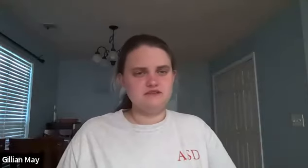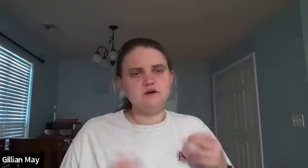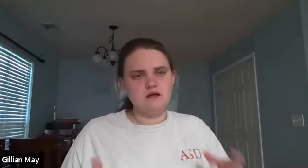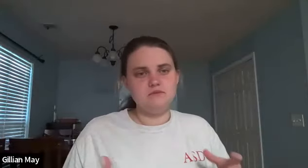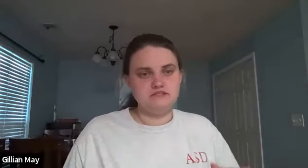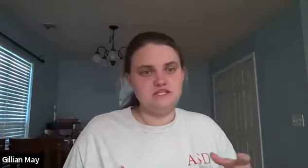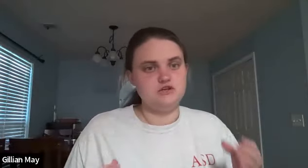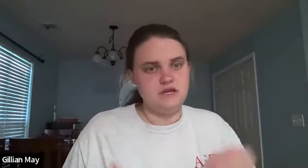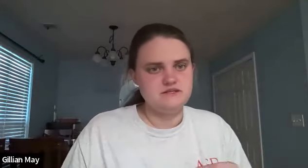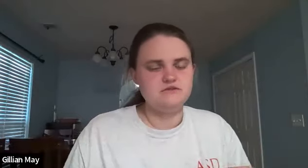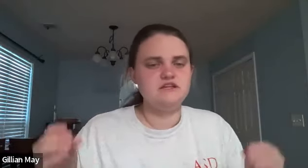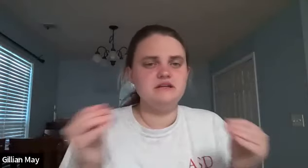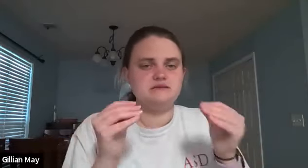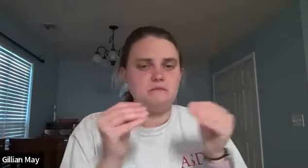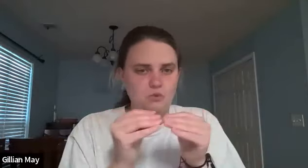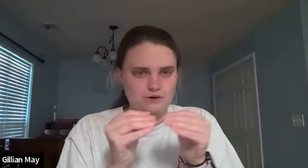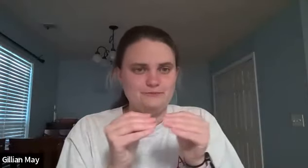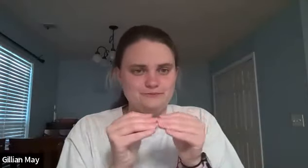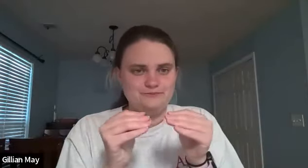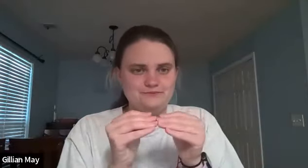is what a lot of people teach their babies when they do it is more.